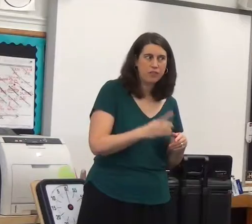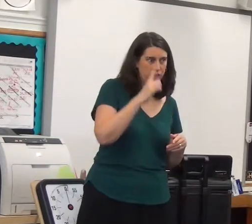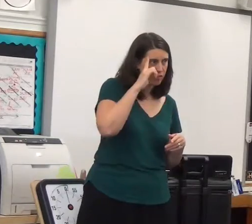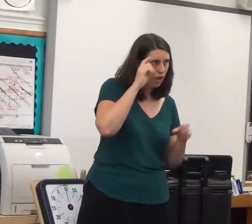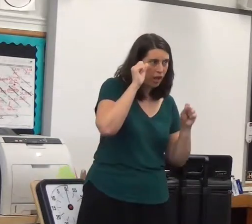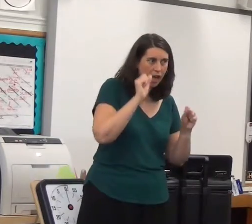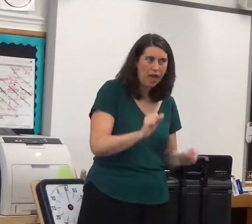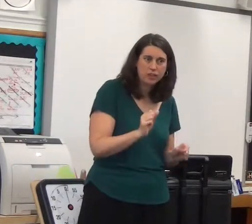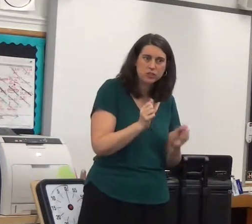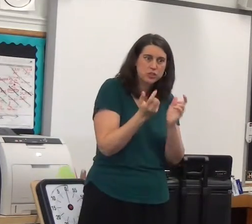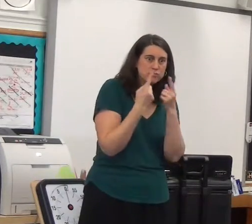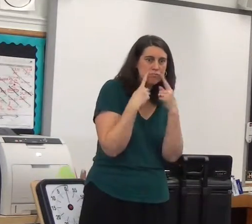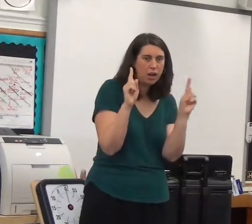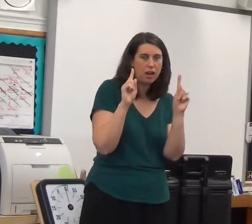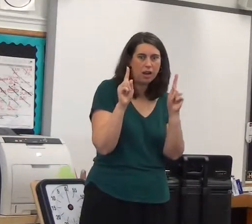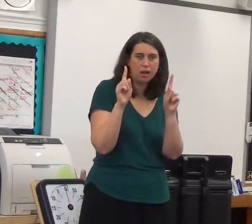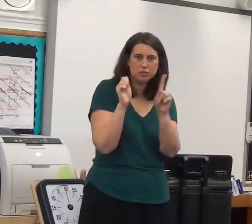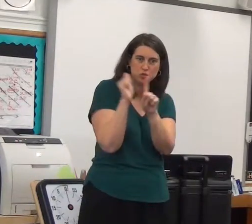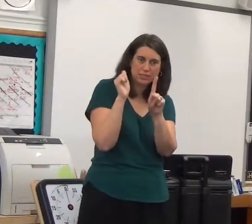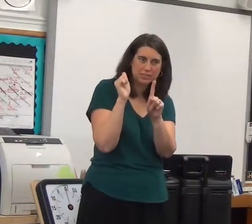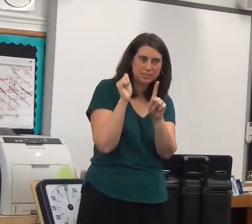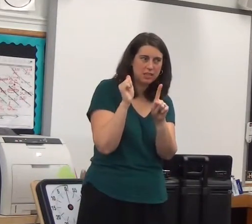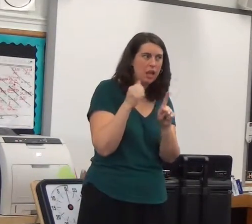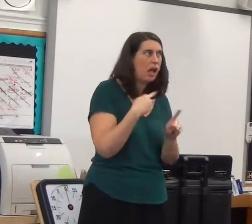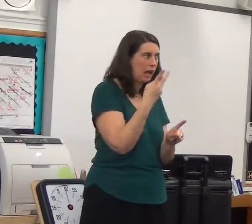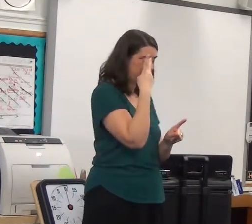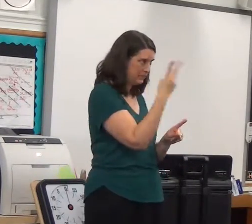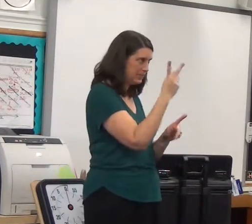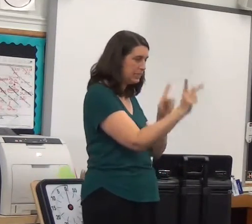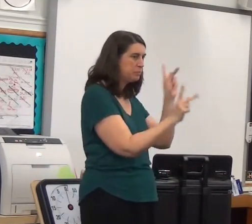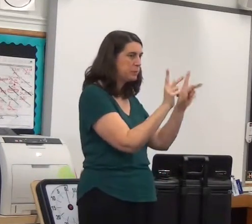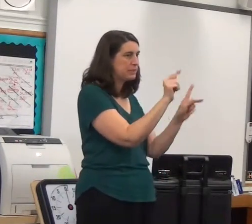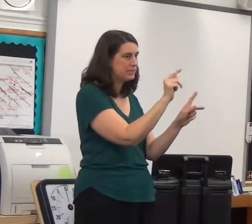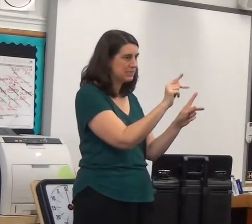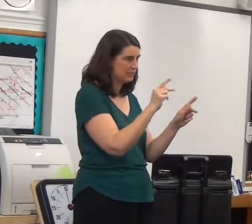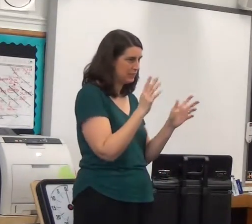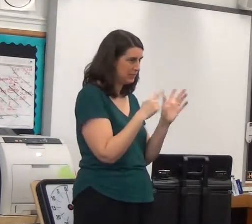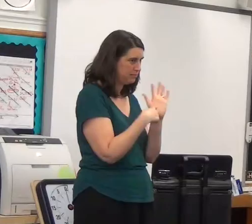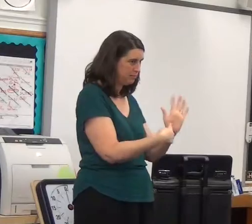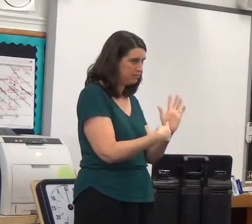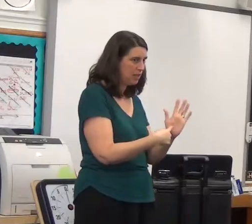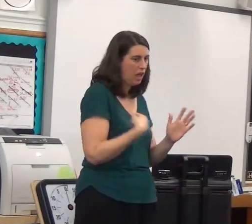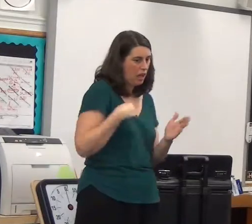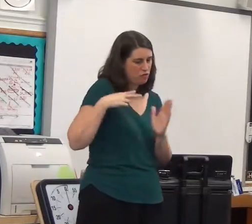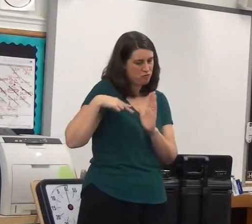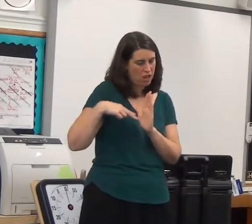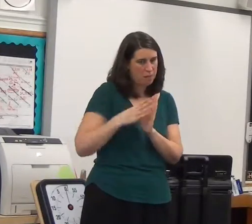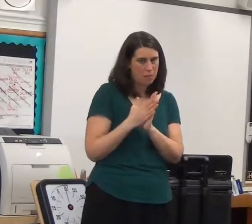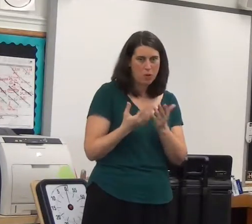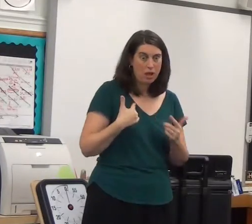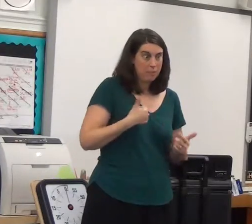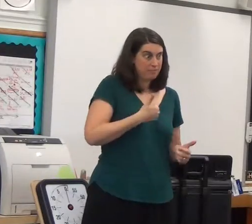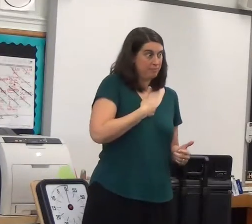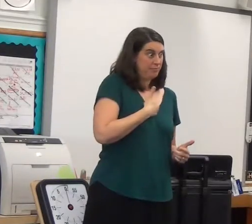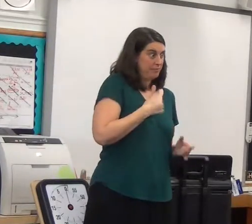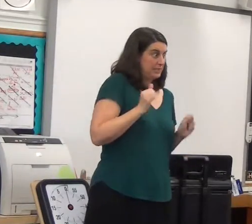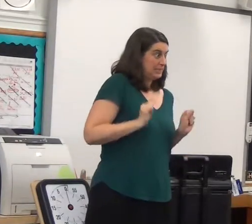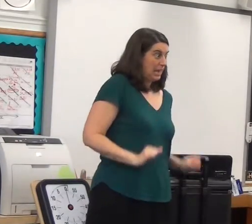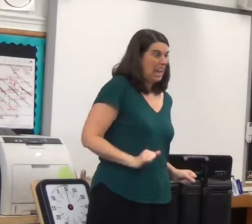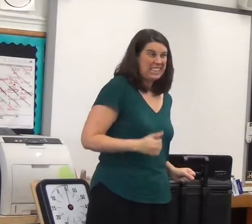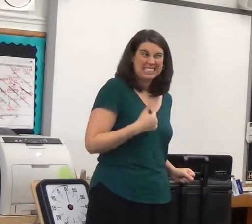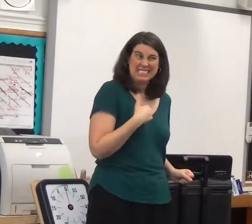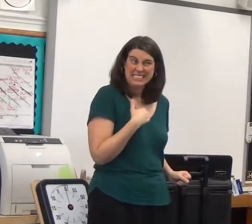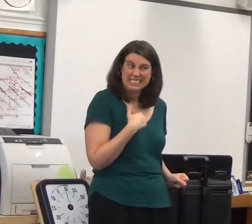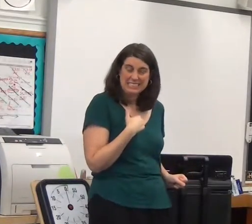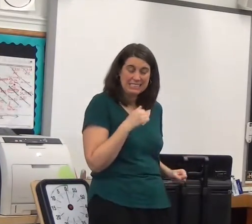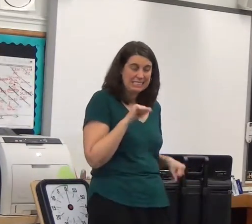to do. I've seen other magicians do it. I've seen people on TV do this. I read about it in books, and I never thought that I would be able to